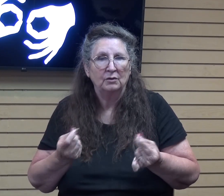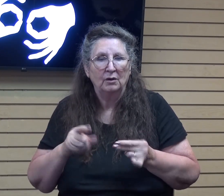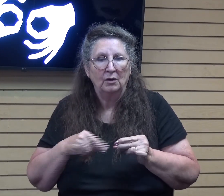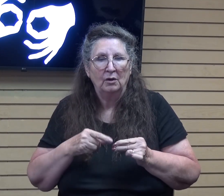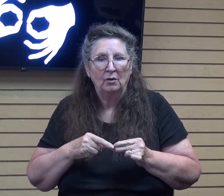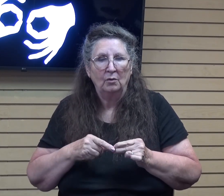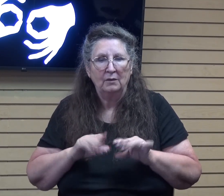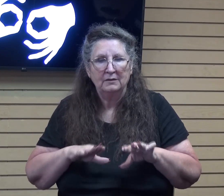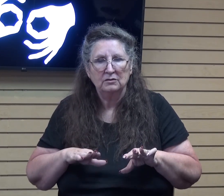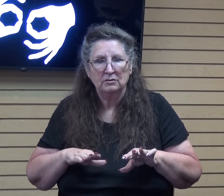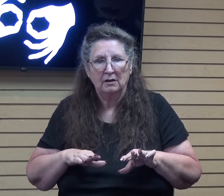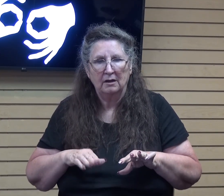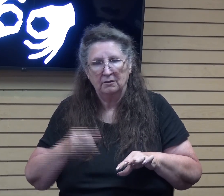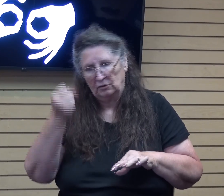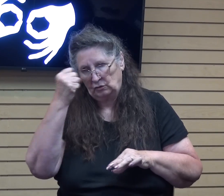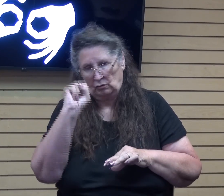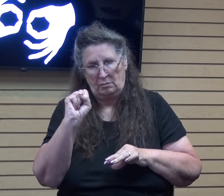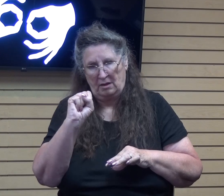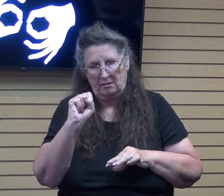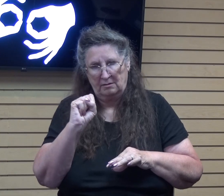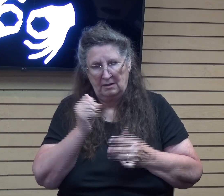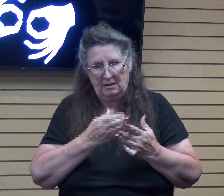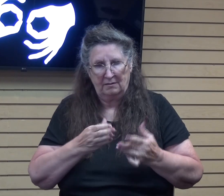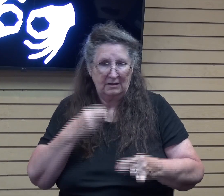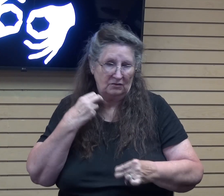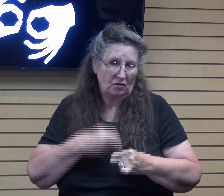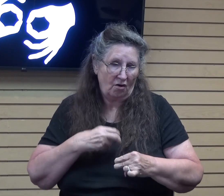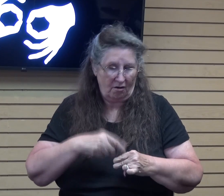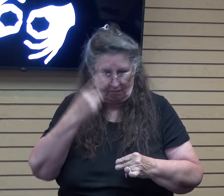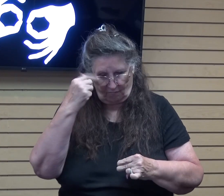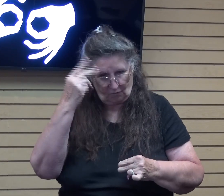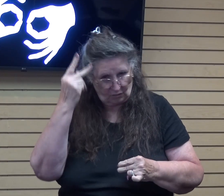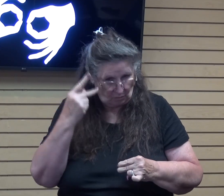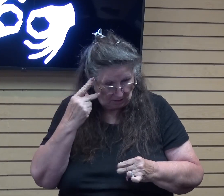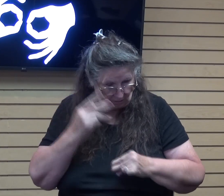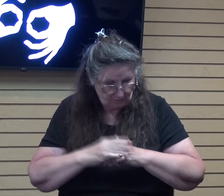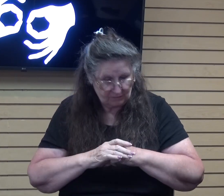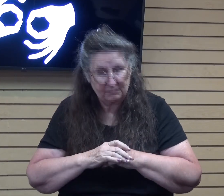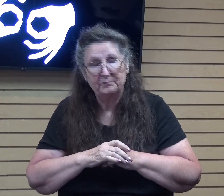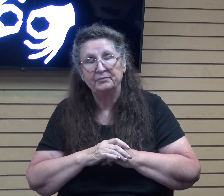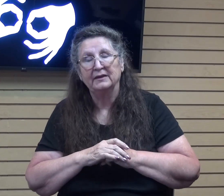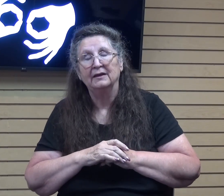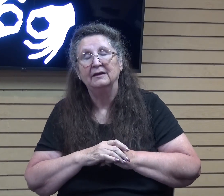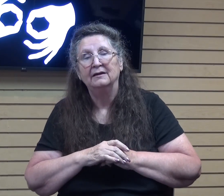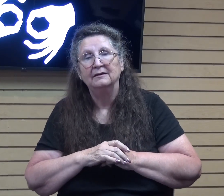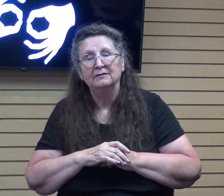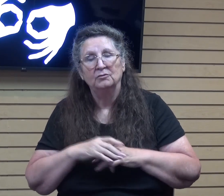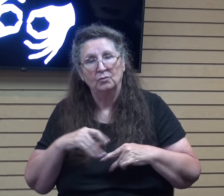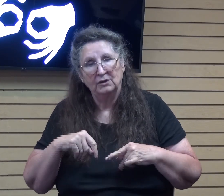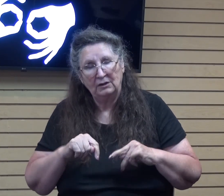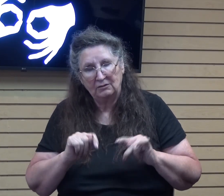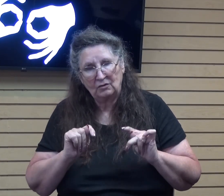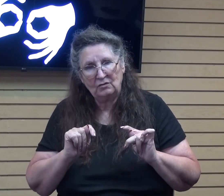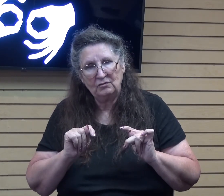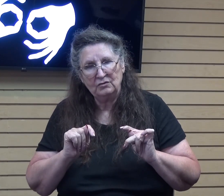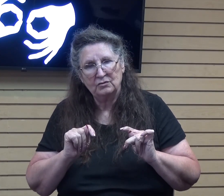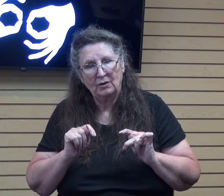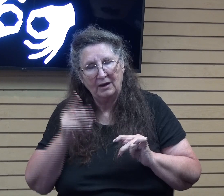acts out, when things start to become difficult for us as we try to parent the